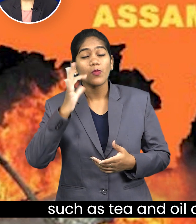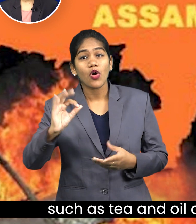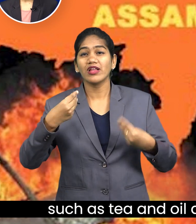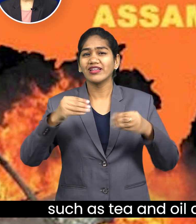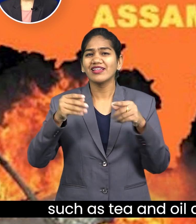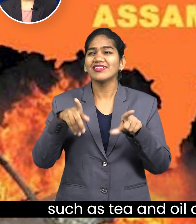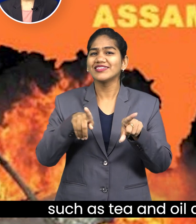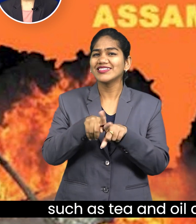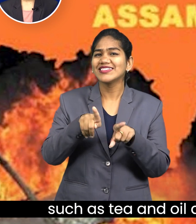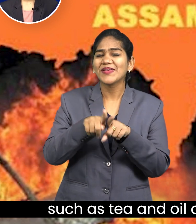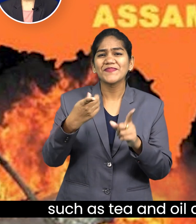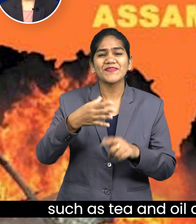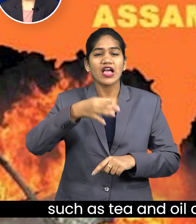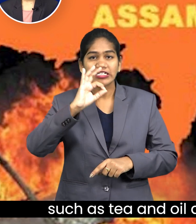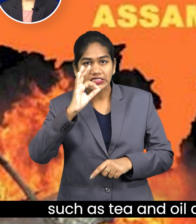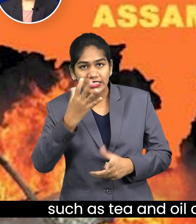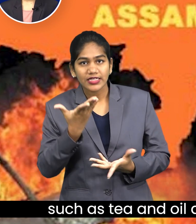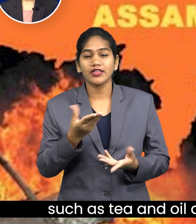and oil.